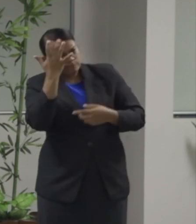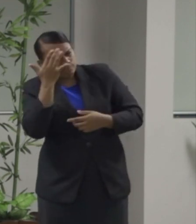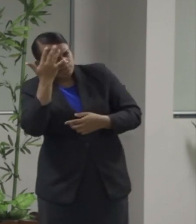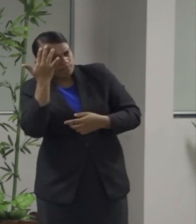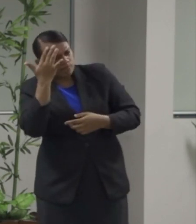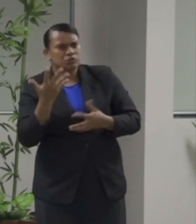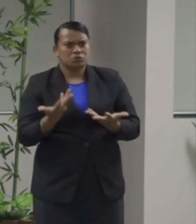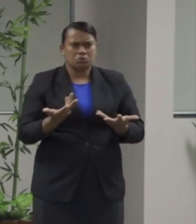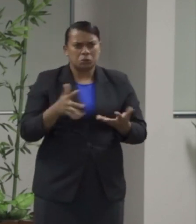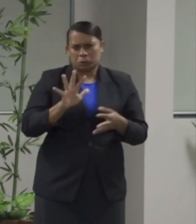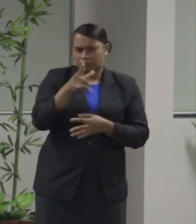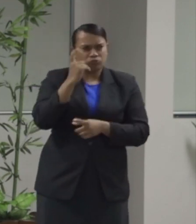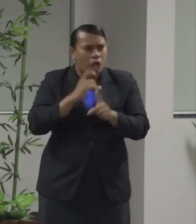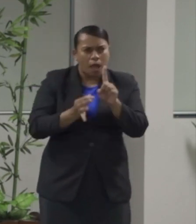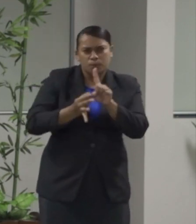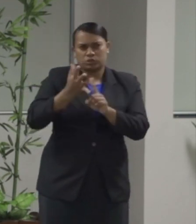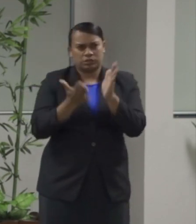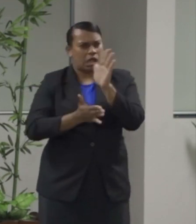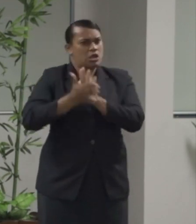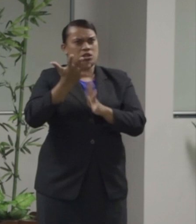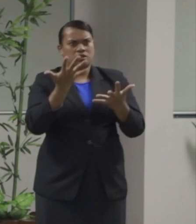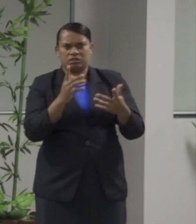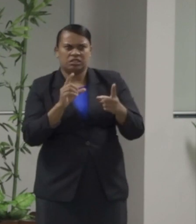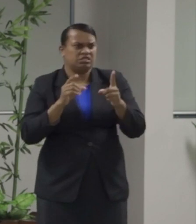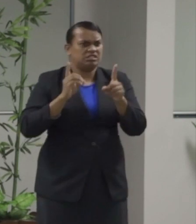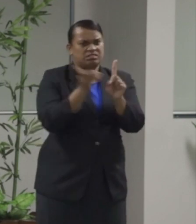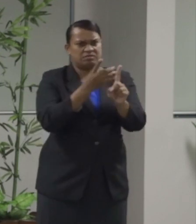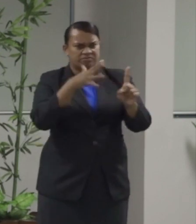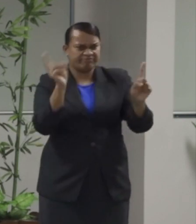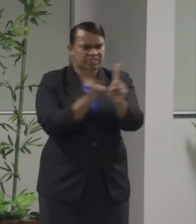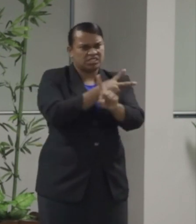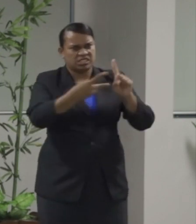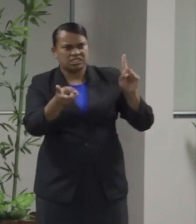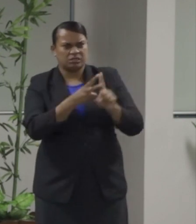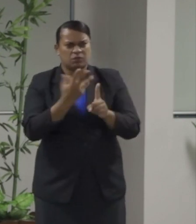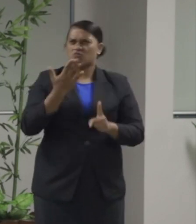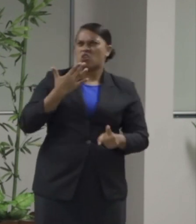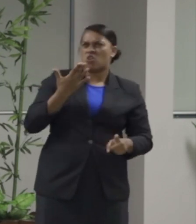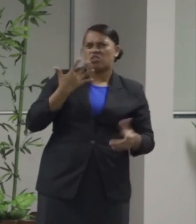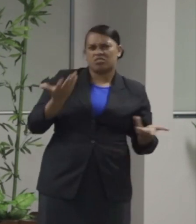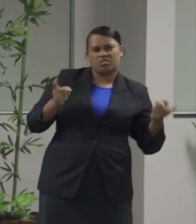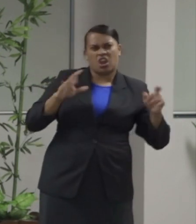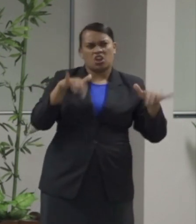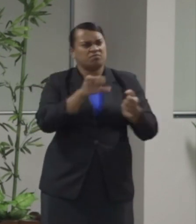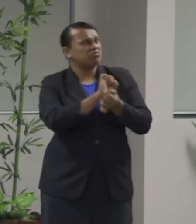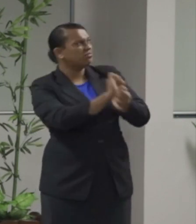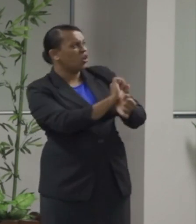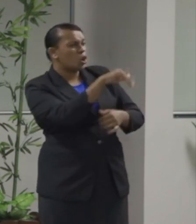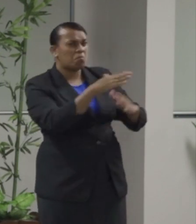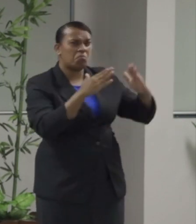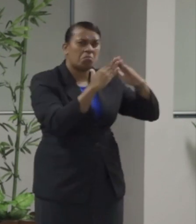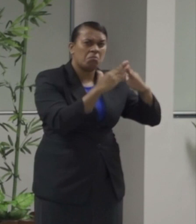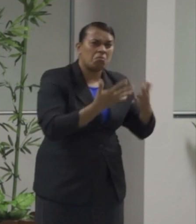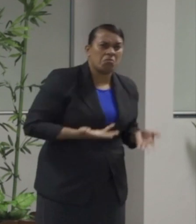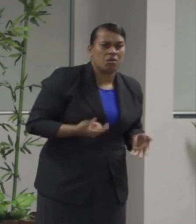violence. Spouses or children may feel trapped in their home with their abusers. Fijians should